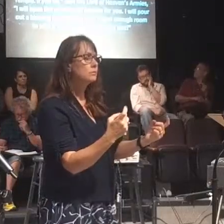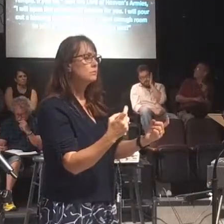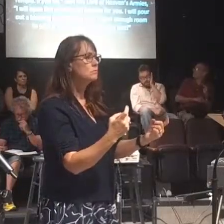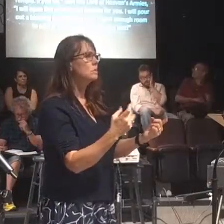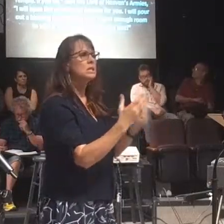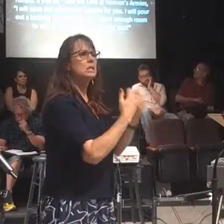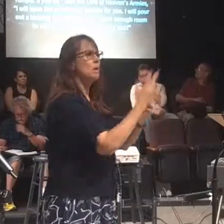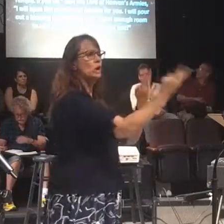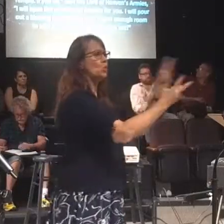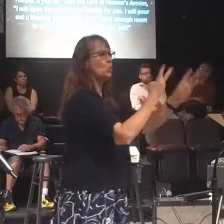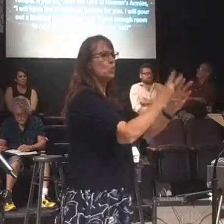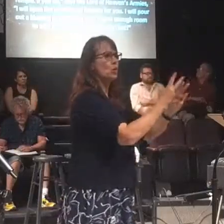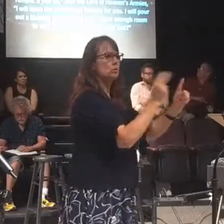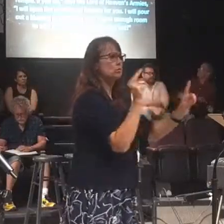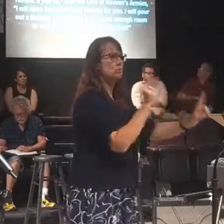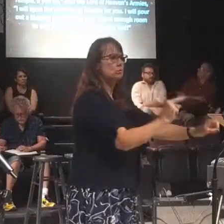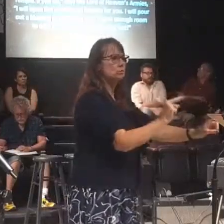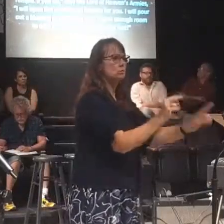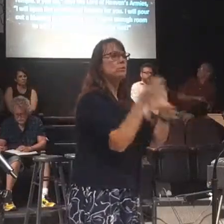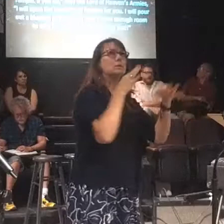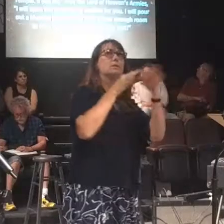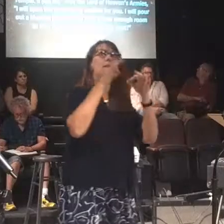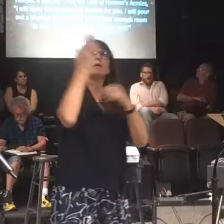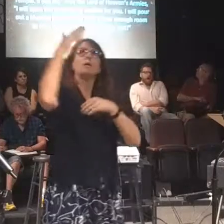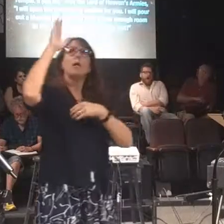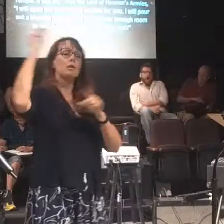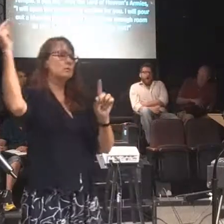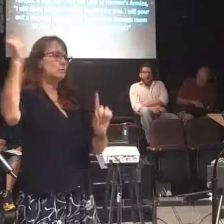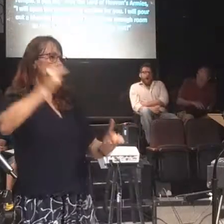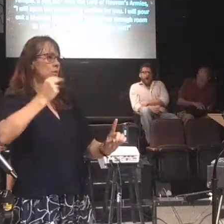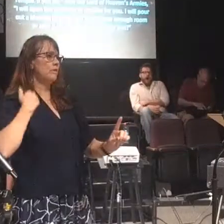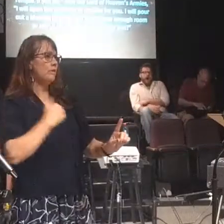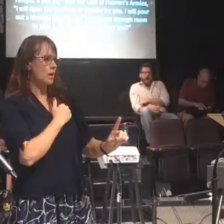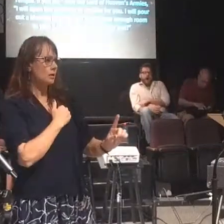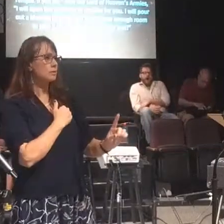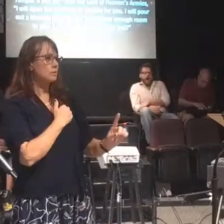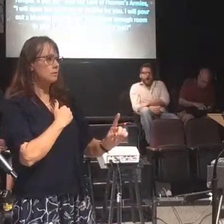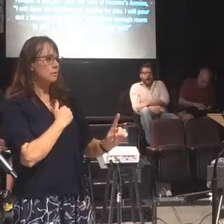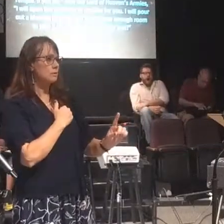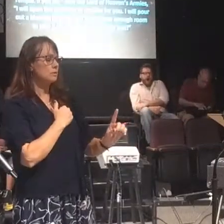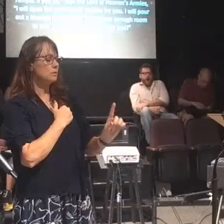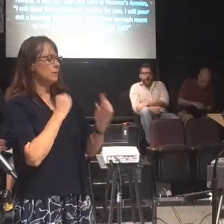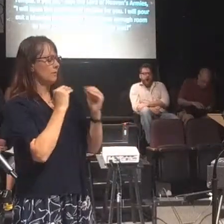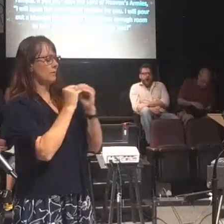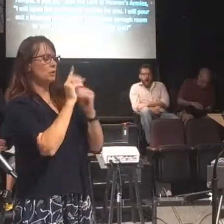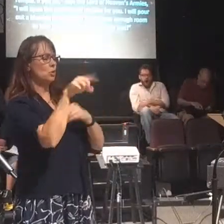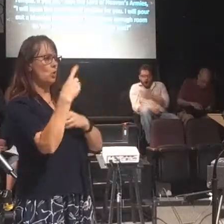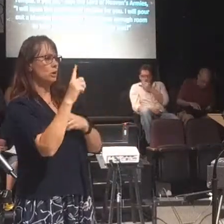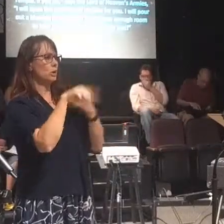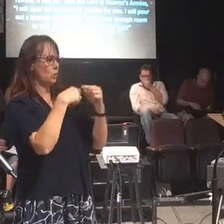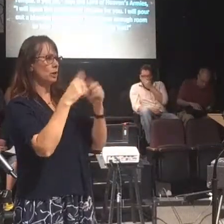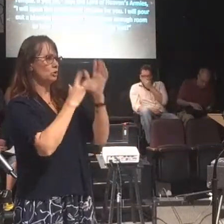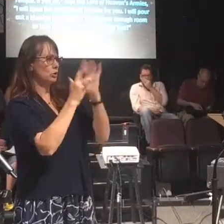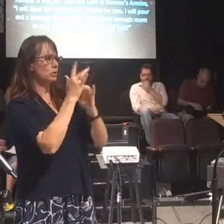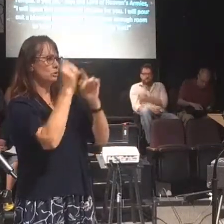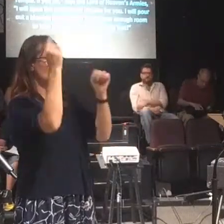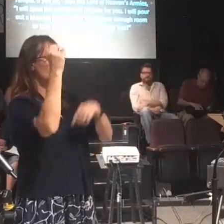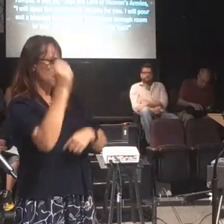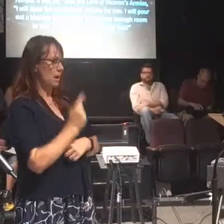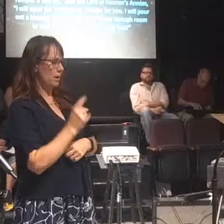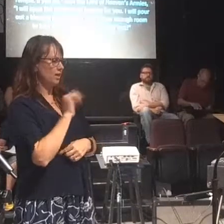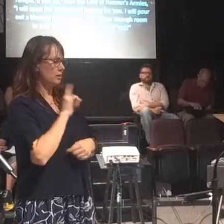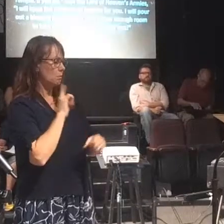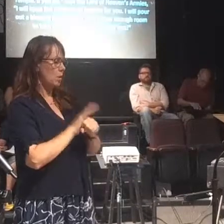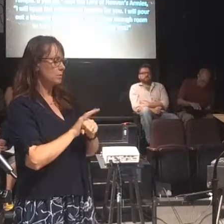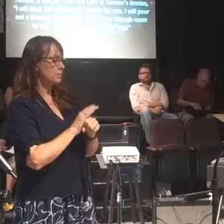that they plague us because we live in this broken world, that will only be fixed when Jesus comes back.